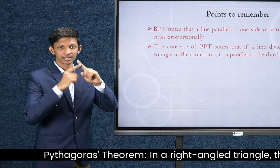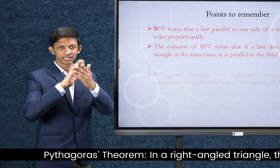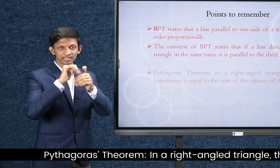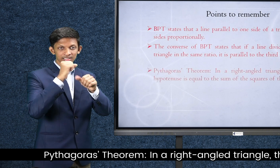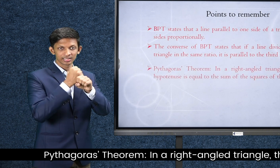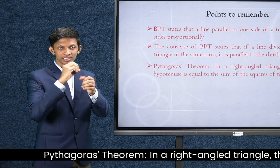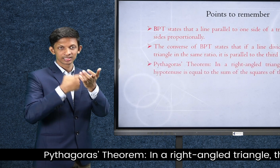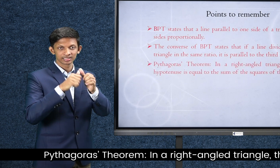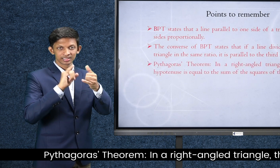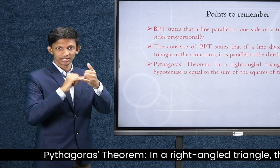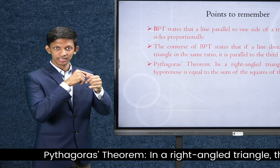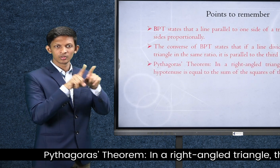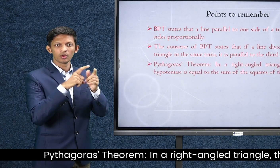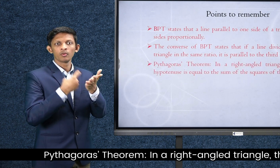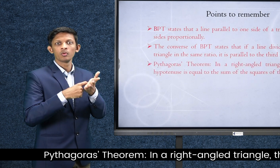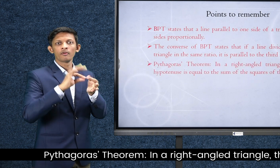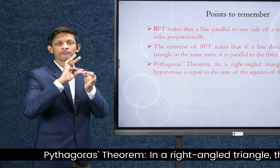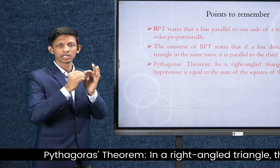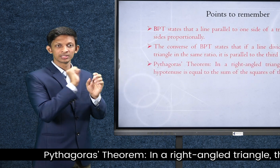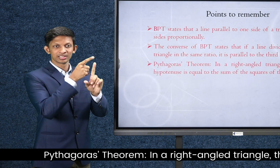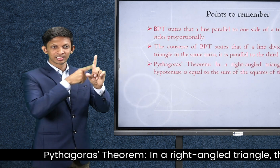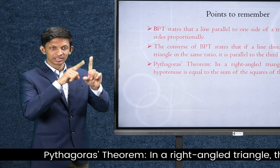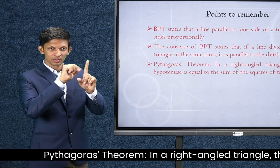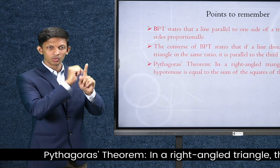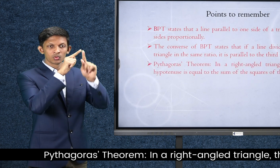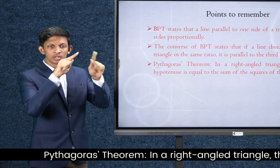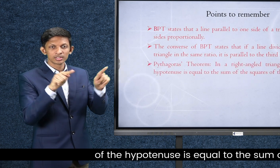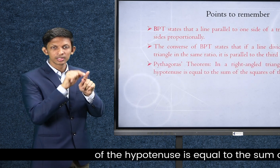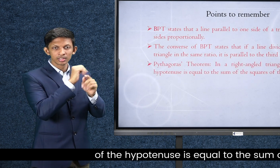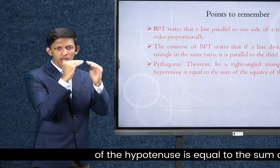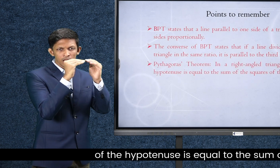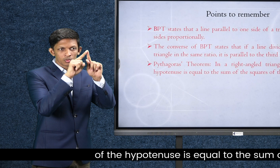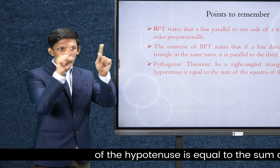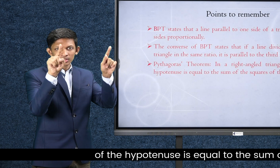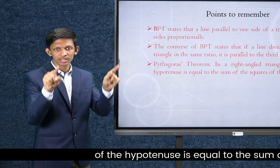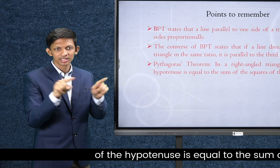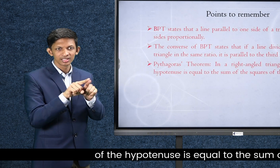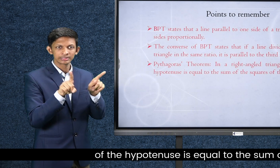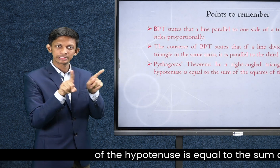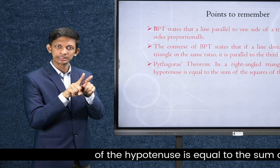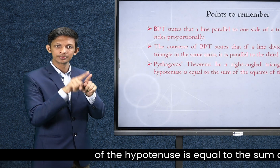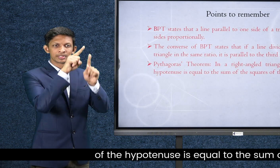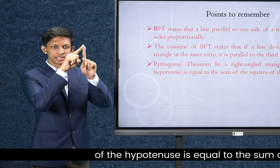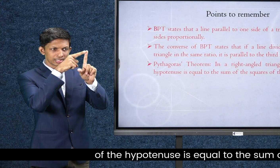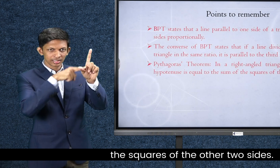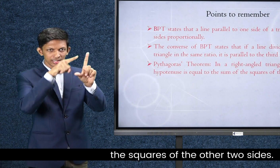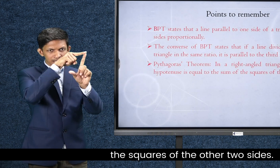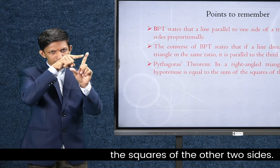Pythagoras Theorem. In a right angle triangle, the square of the hypotenuse is equal to the sum of the squares of